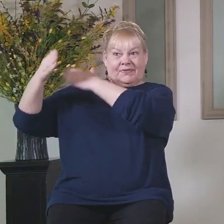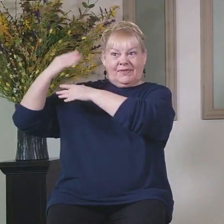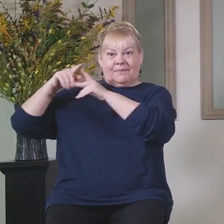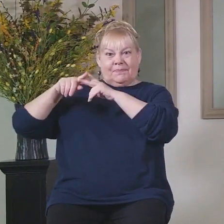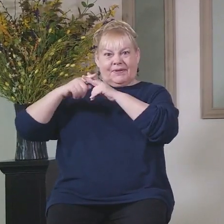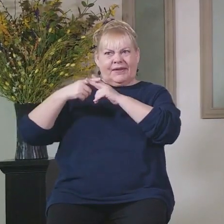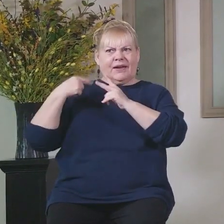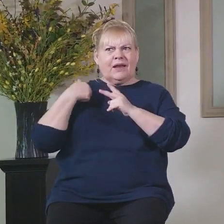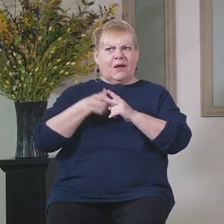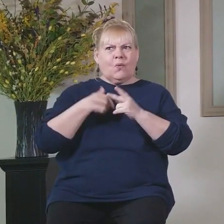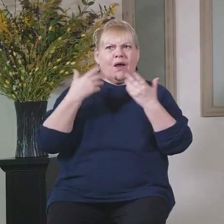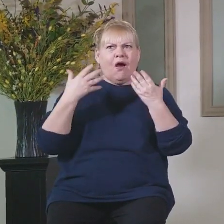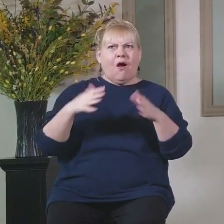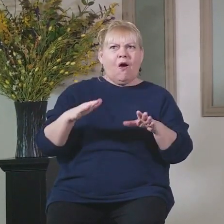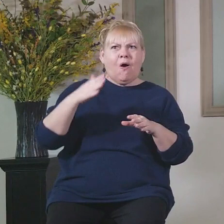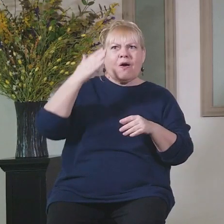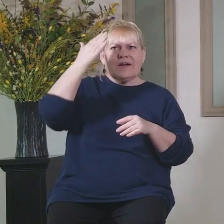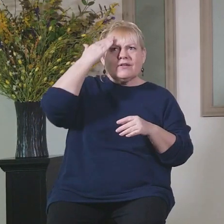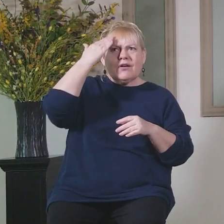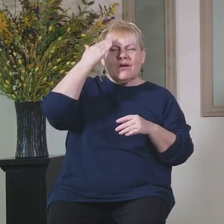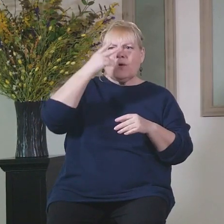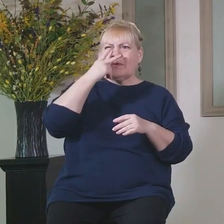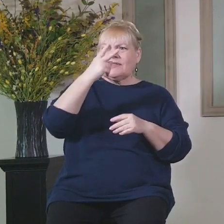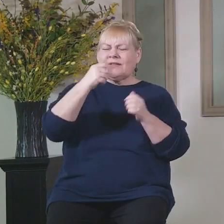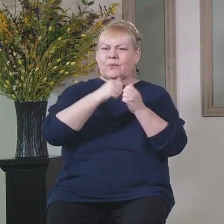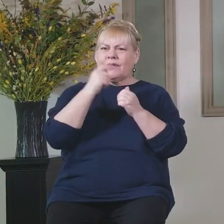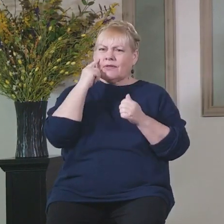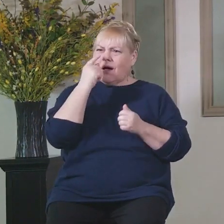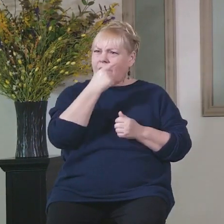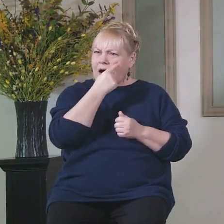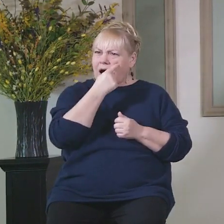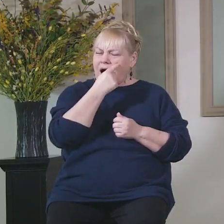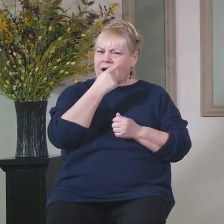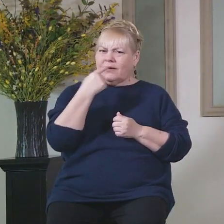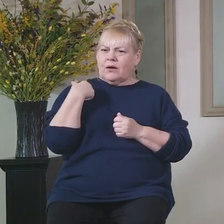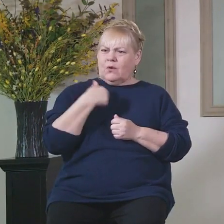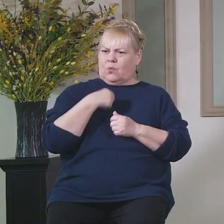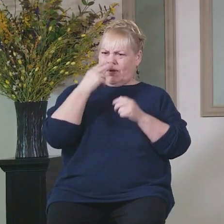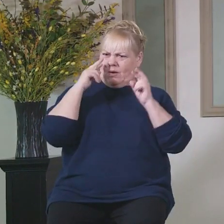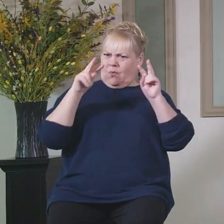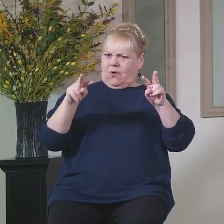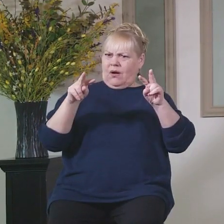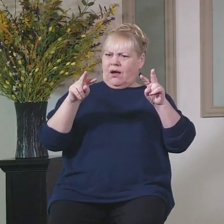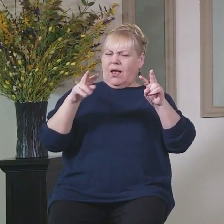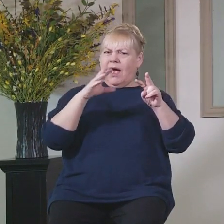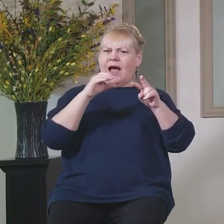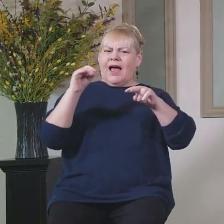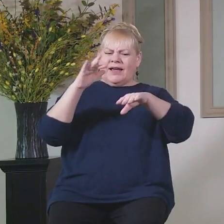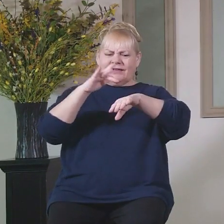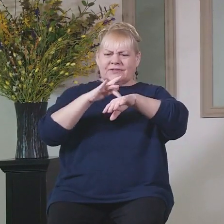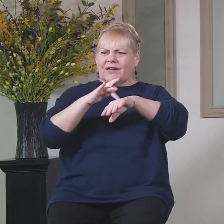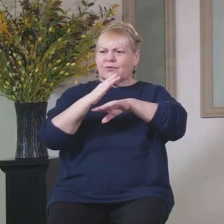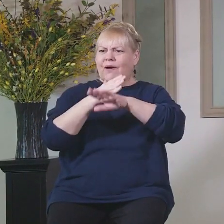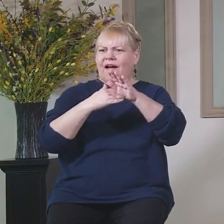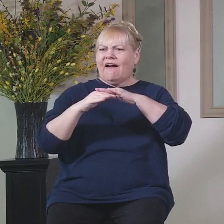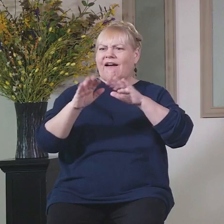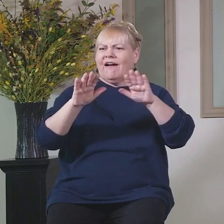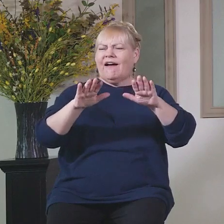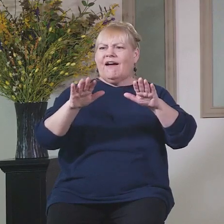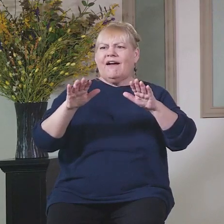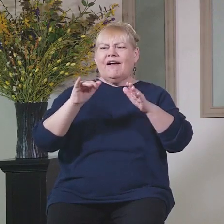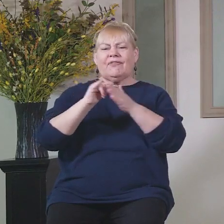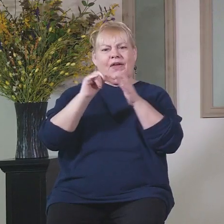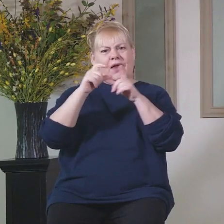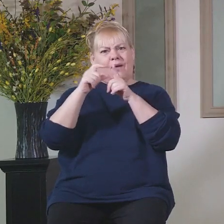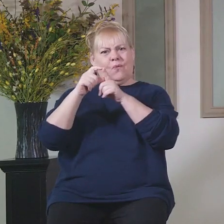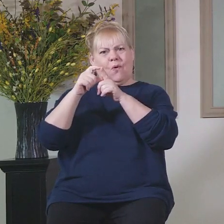we have heard, which we've seen with our eyes, which we looked upon and have touched with our hands, concerning the